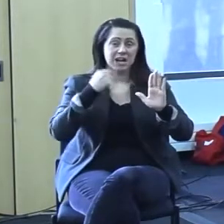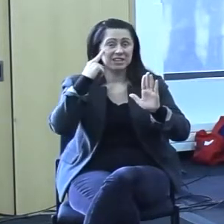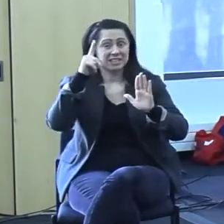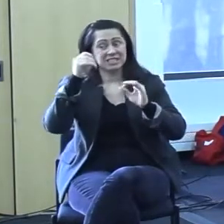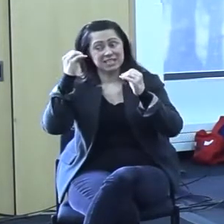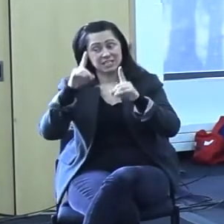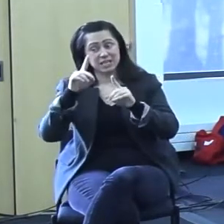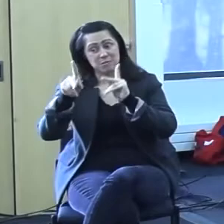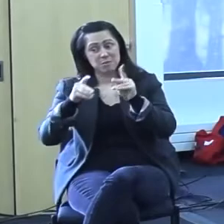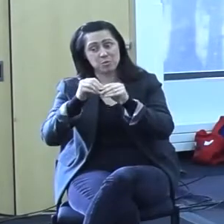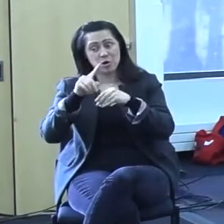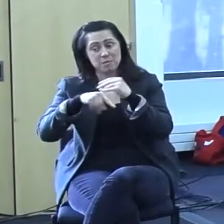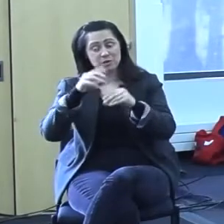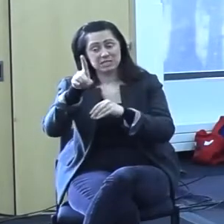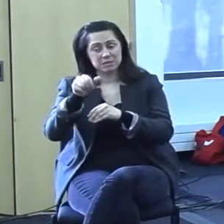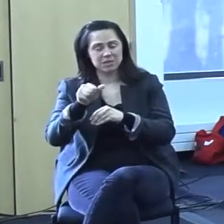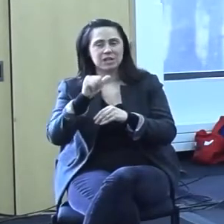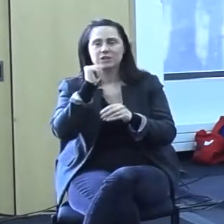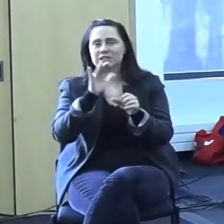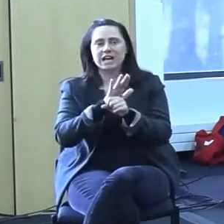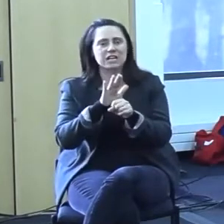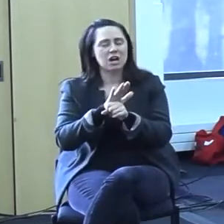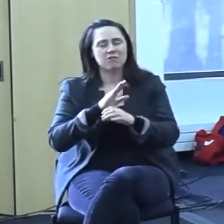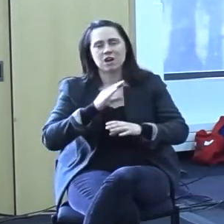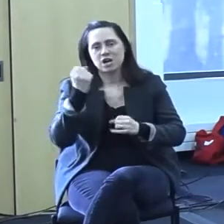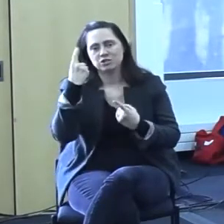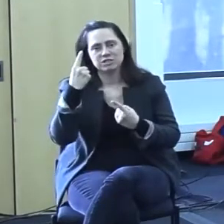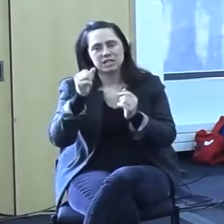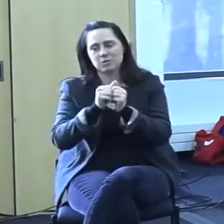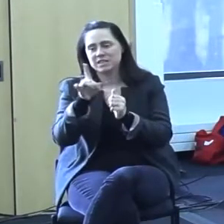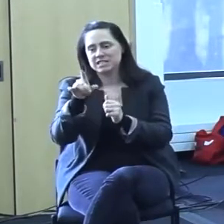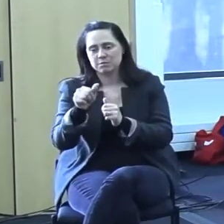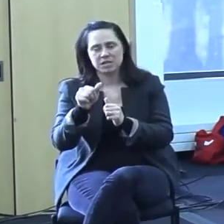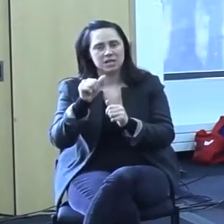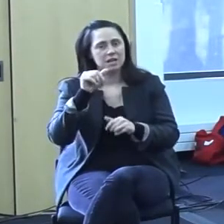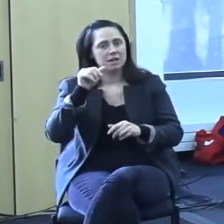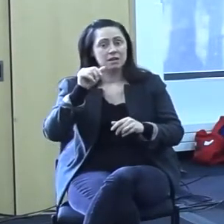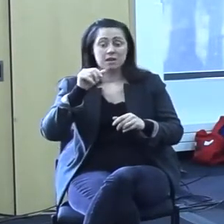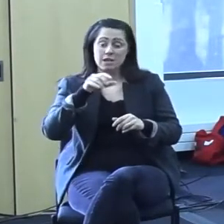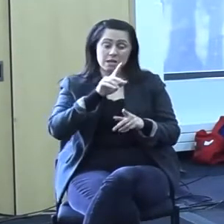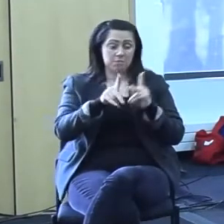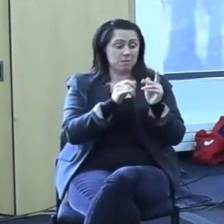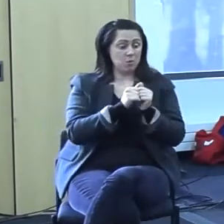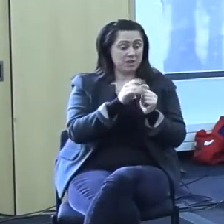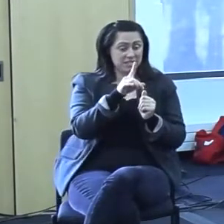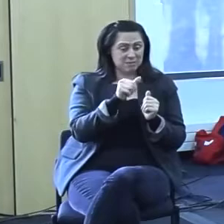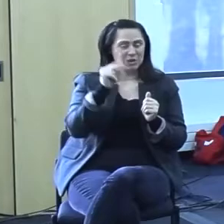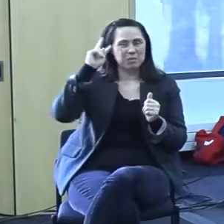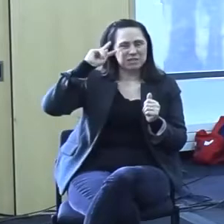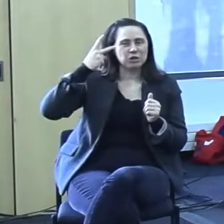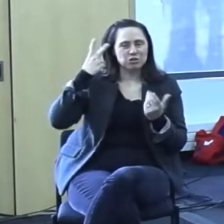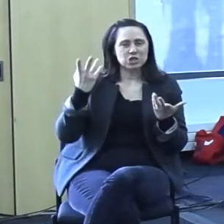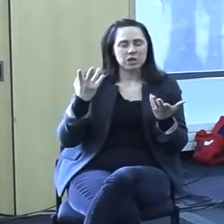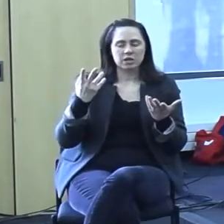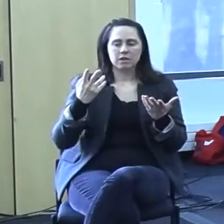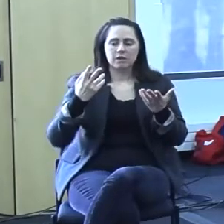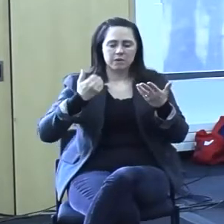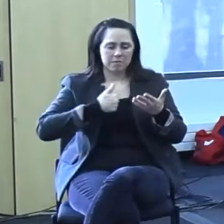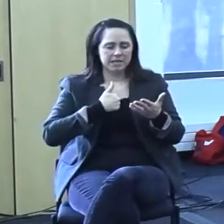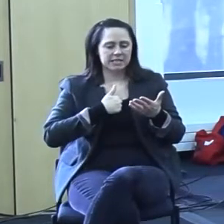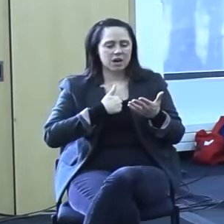lack of understanding of disabilities and people feeling misunderstood, especially because for me being someone with an